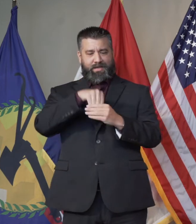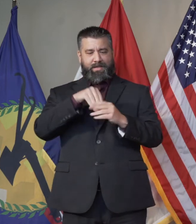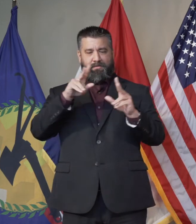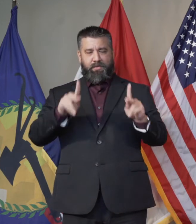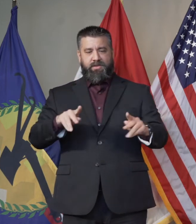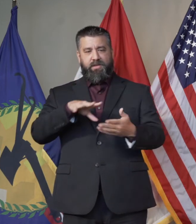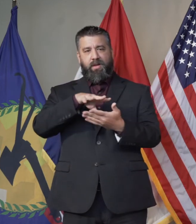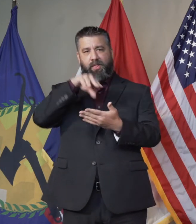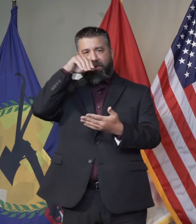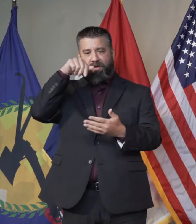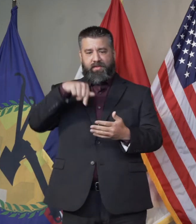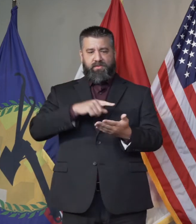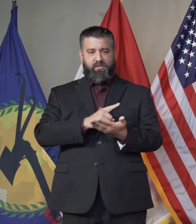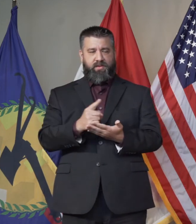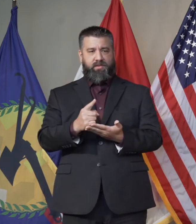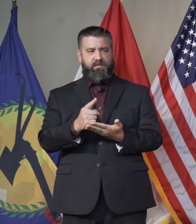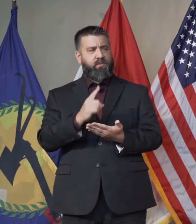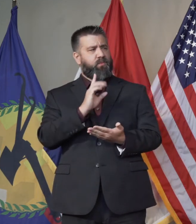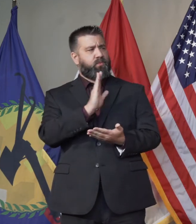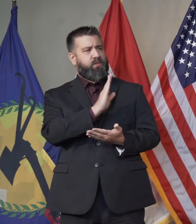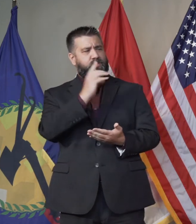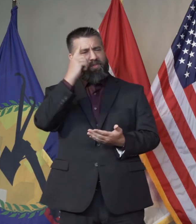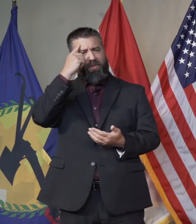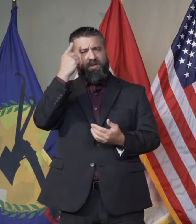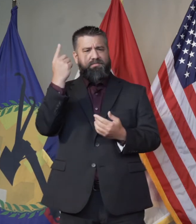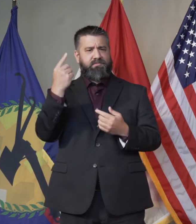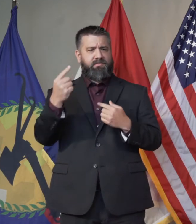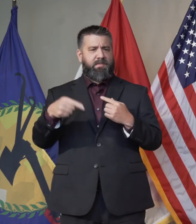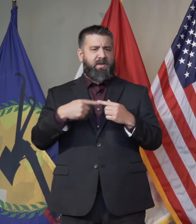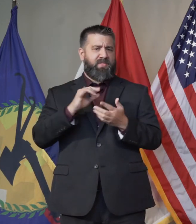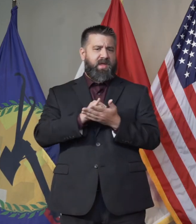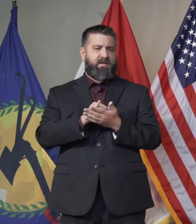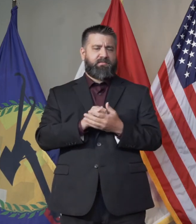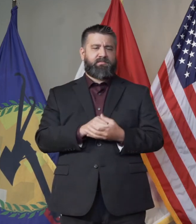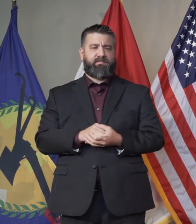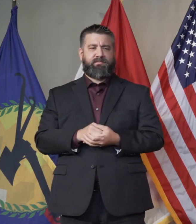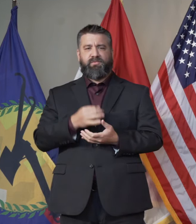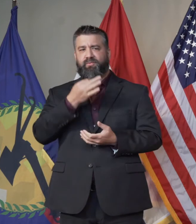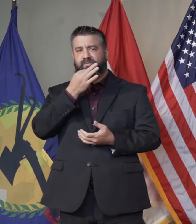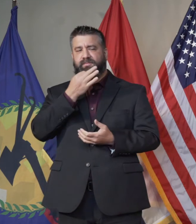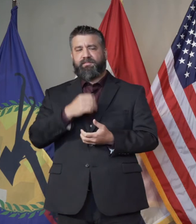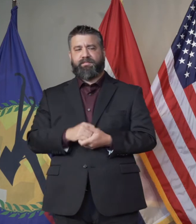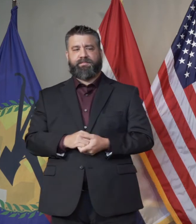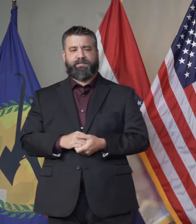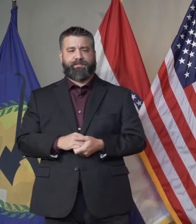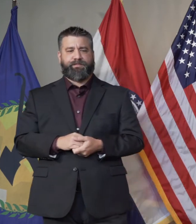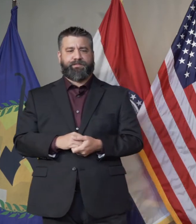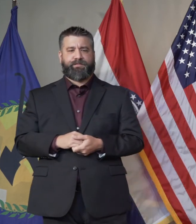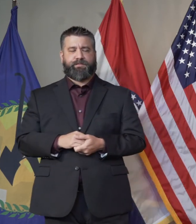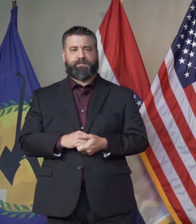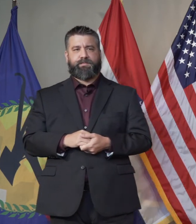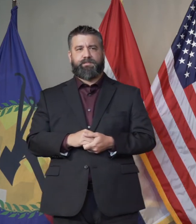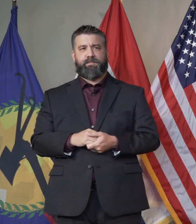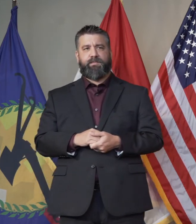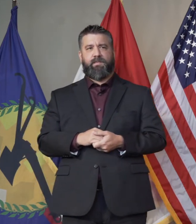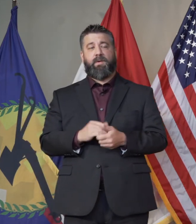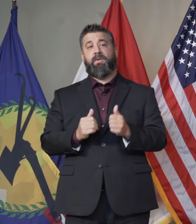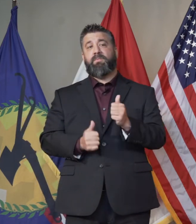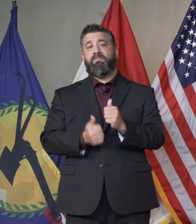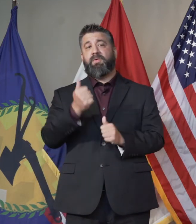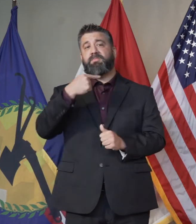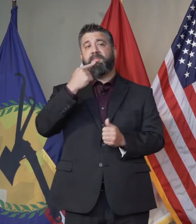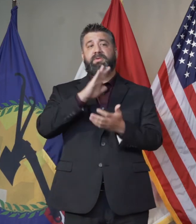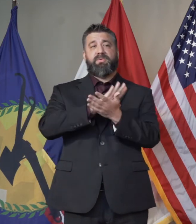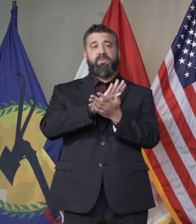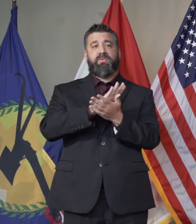are you all's thoughts on that and what that will look like in the near future? Well, most of our public schools in